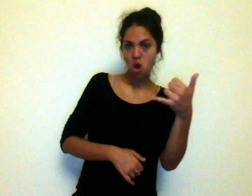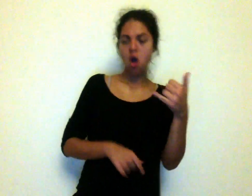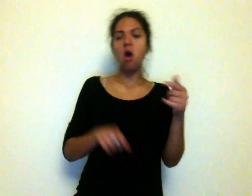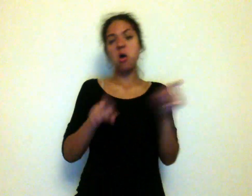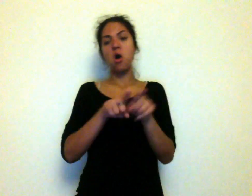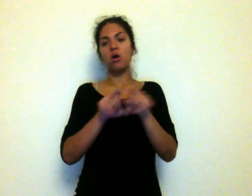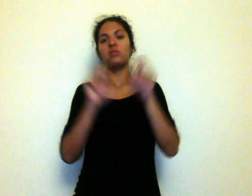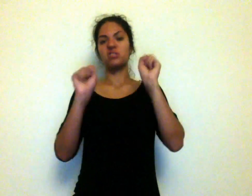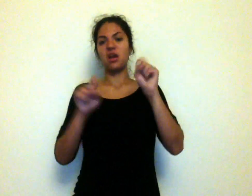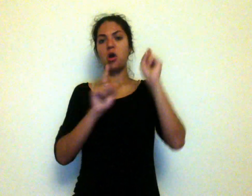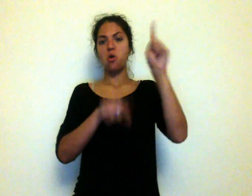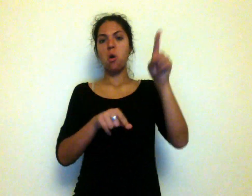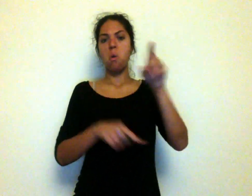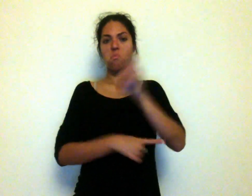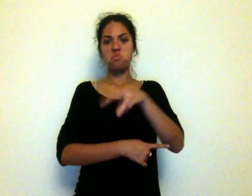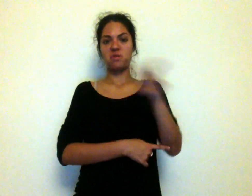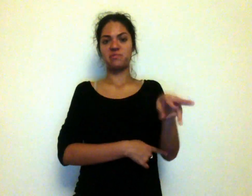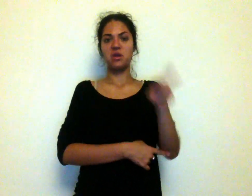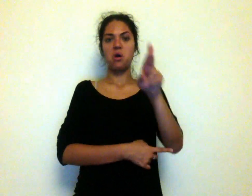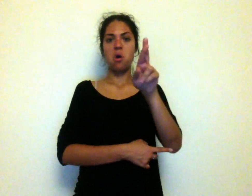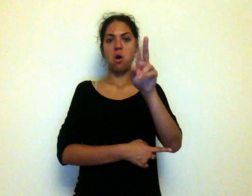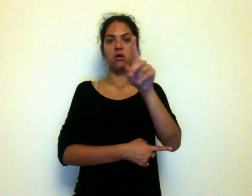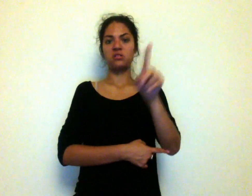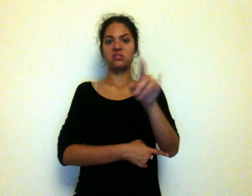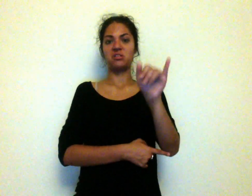1-800-448-6766. You can also order online at